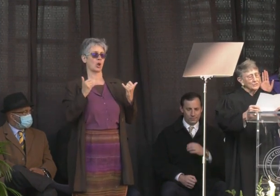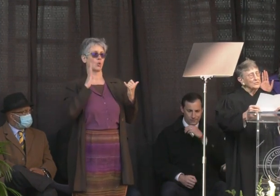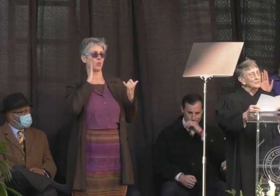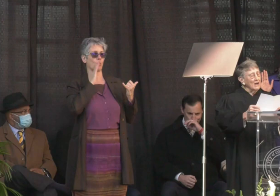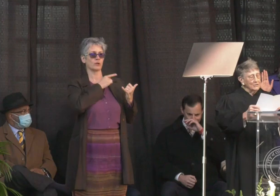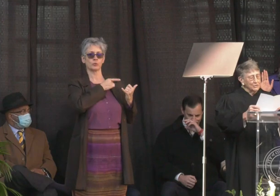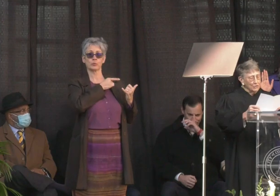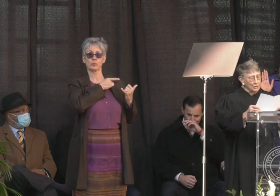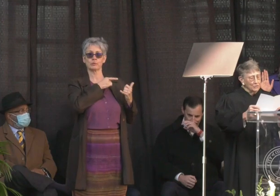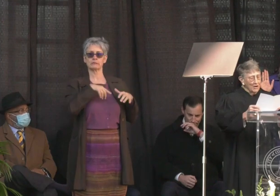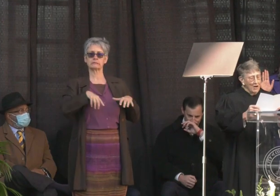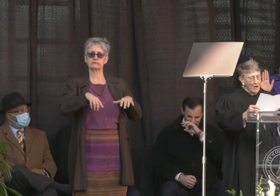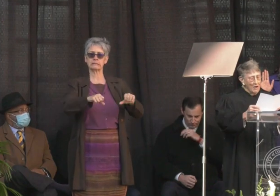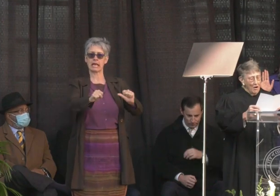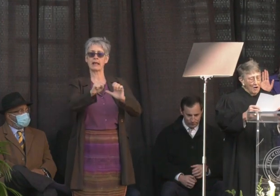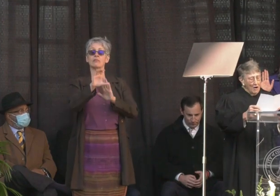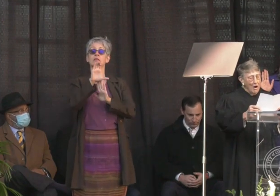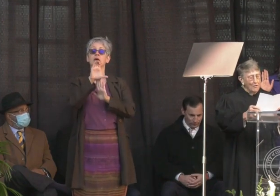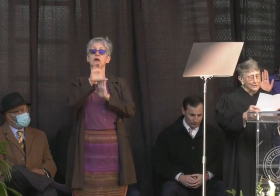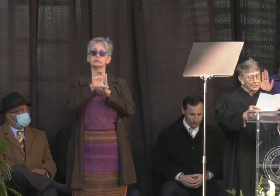take this constitutional